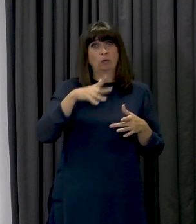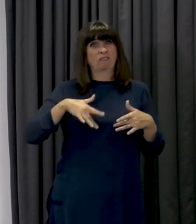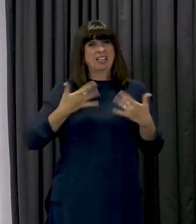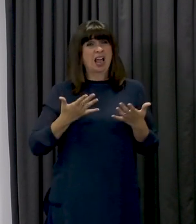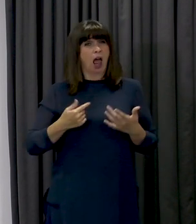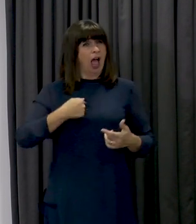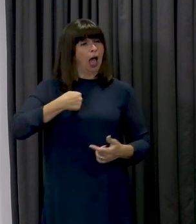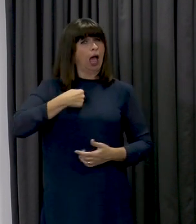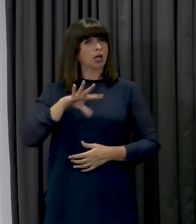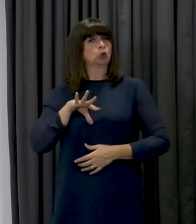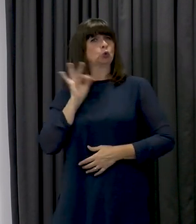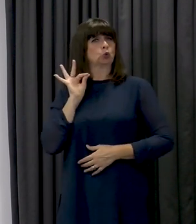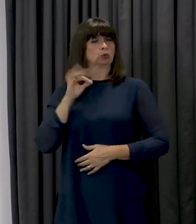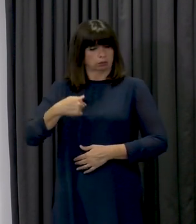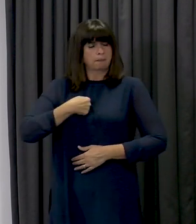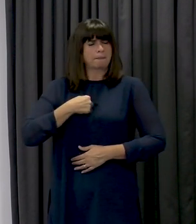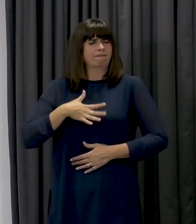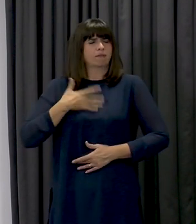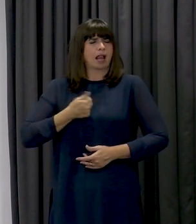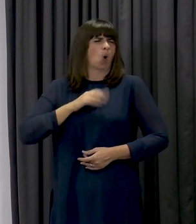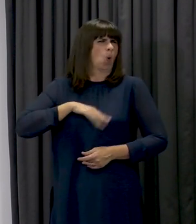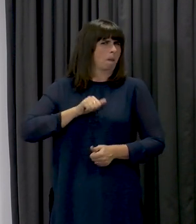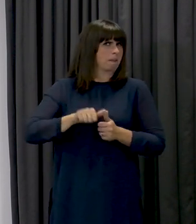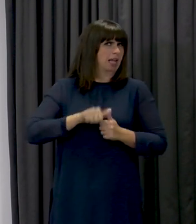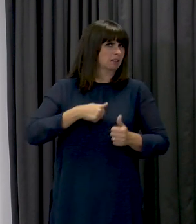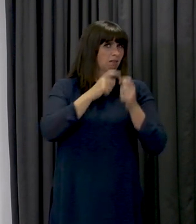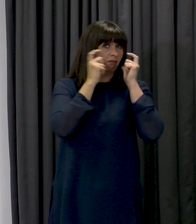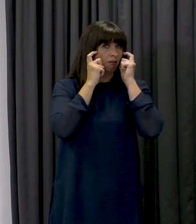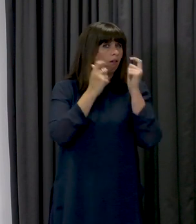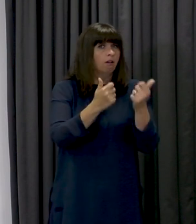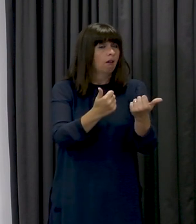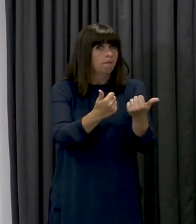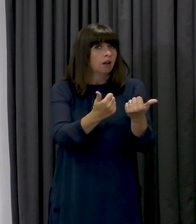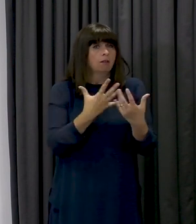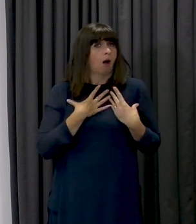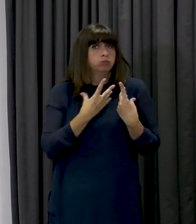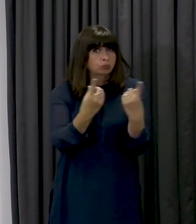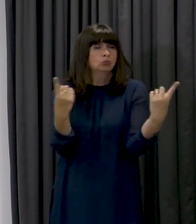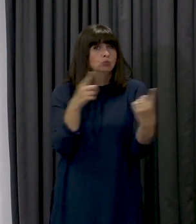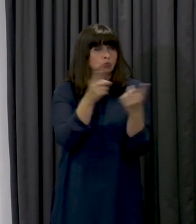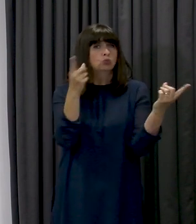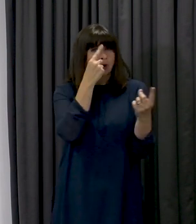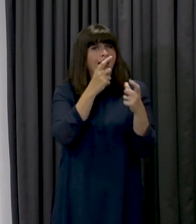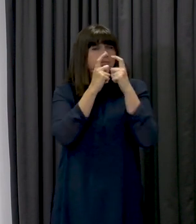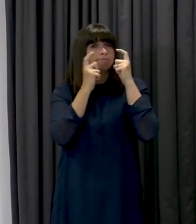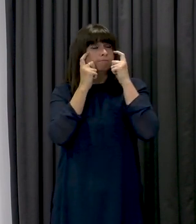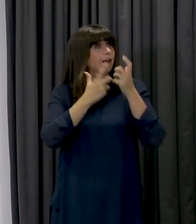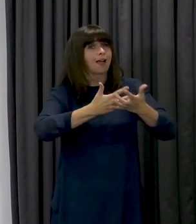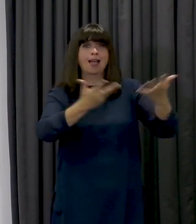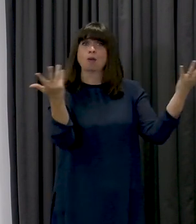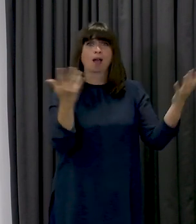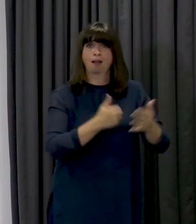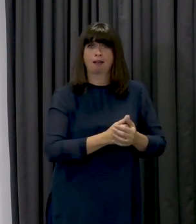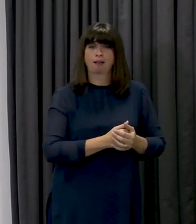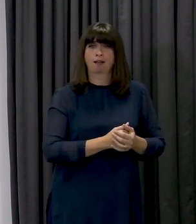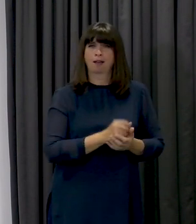in being in any place in Wales, wearing a face covering is absolutely free to do so. But there is a